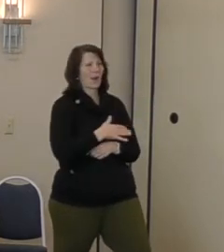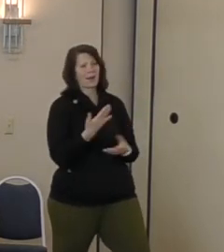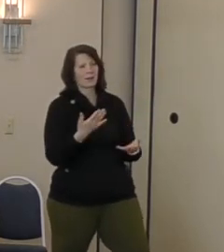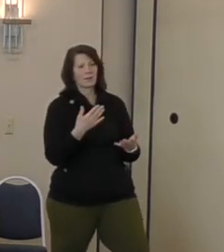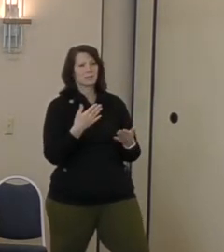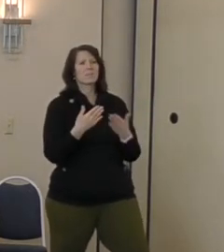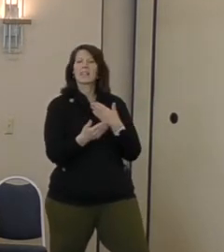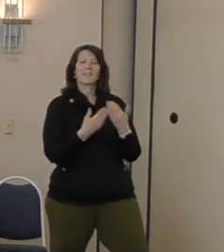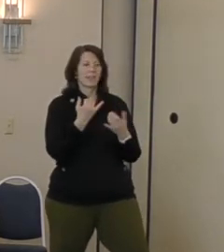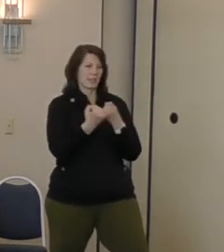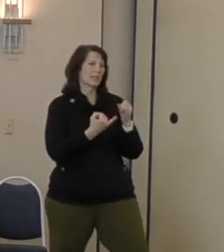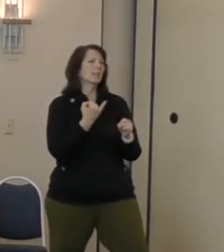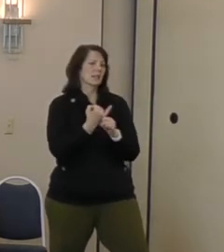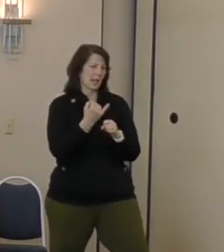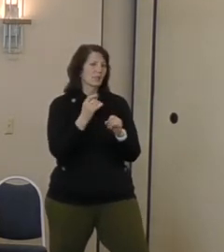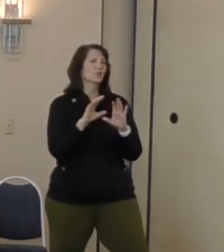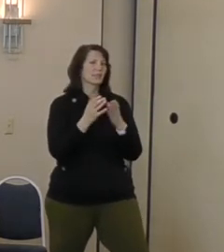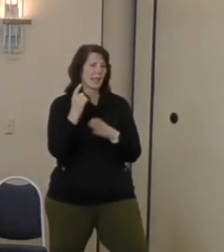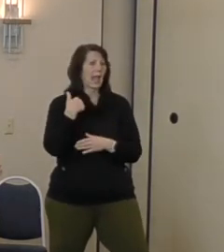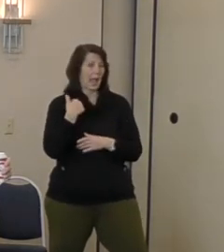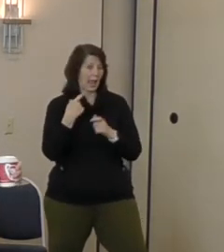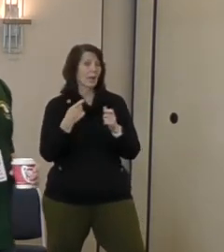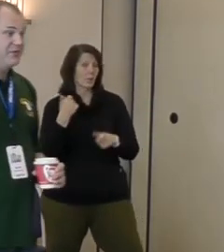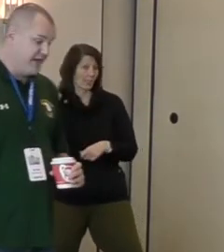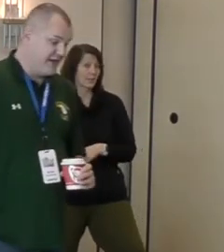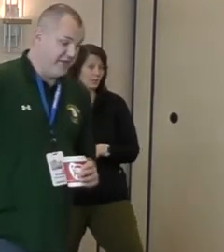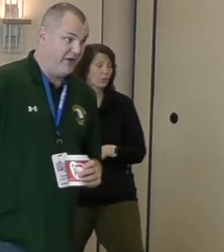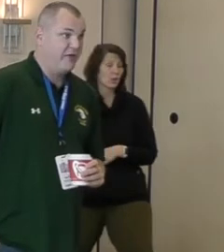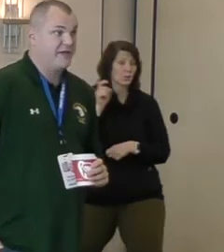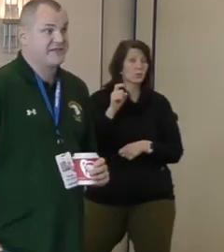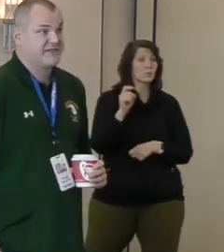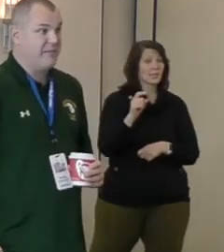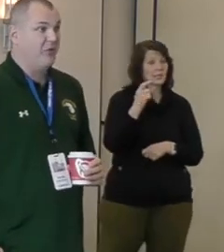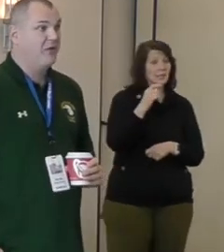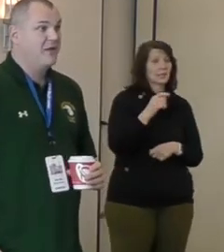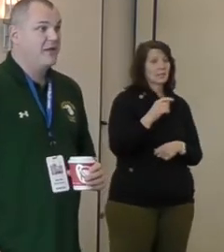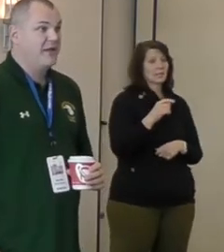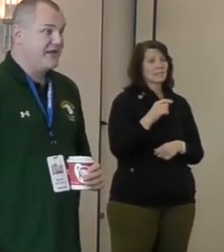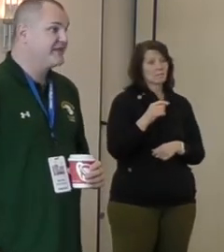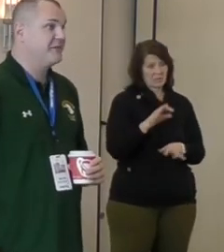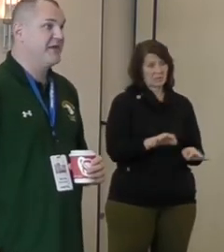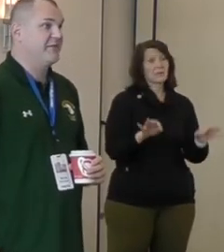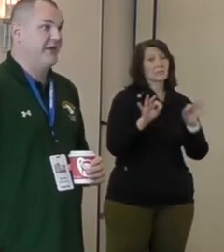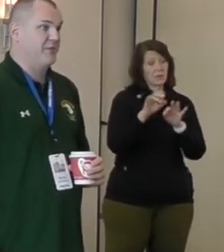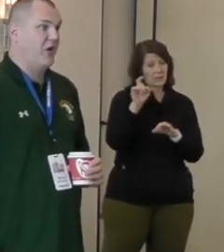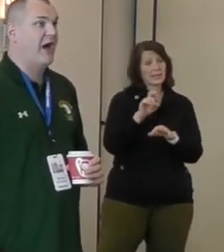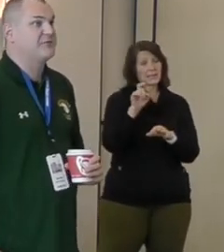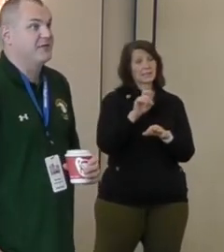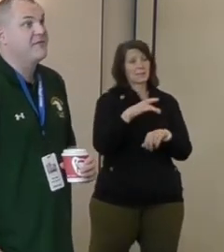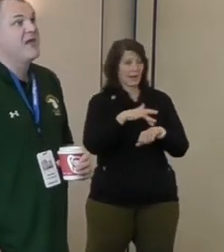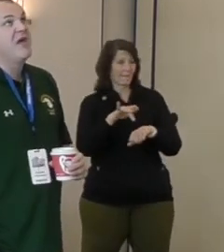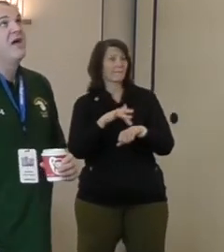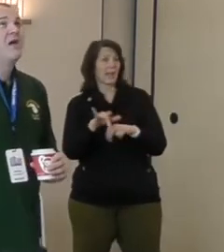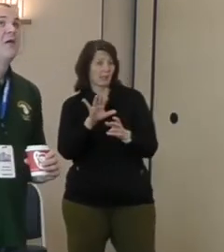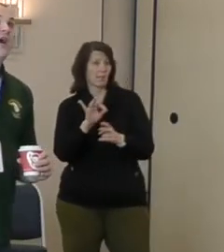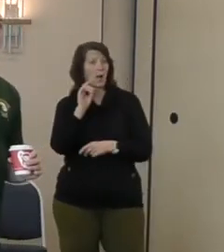of international teams, they'll run this. I run this too, right? You need it in there. It's a staple. it needs to be an available